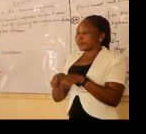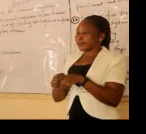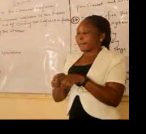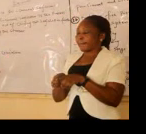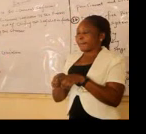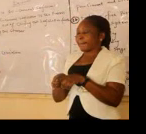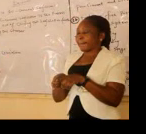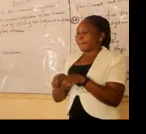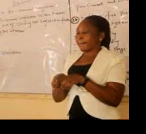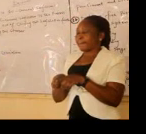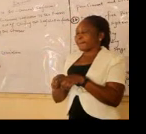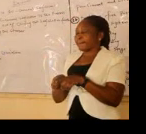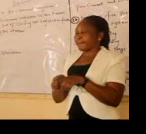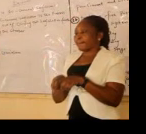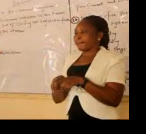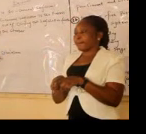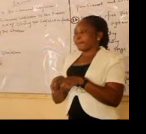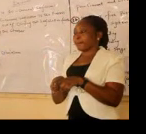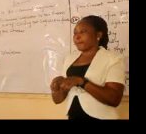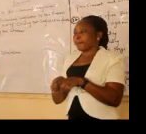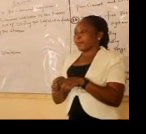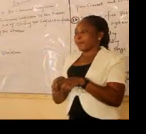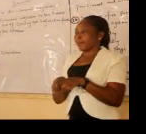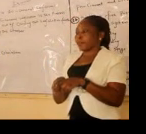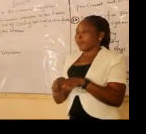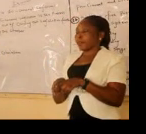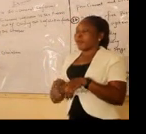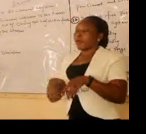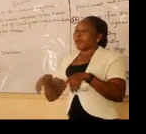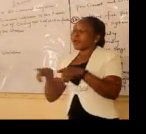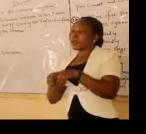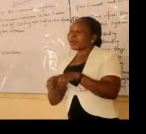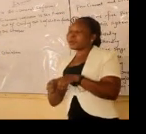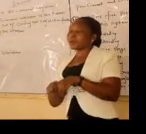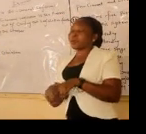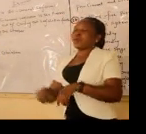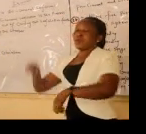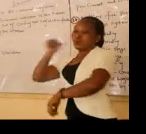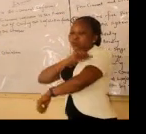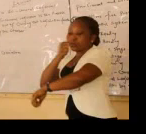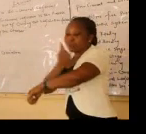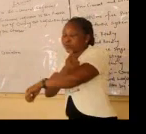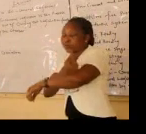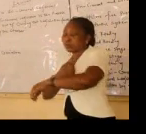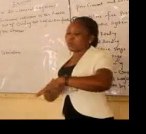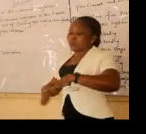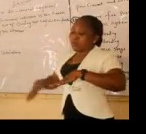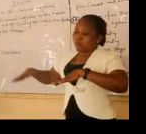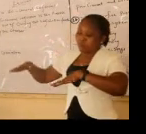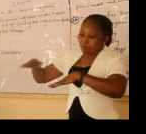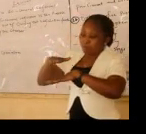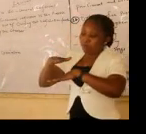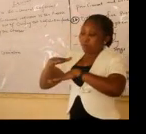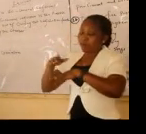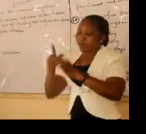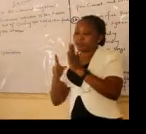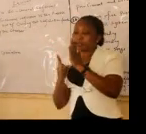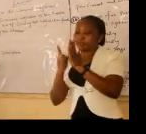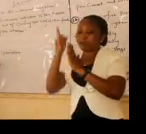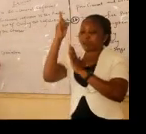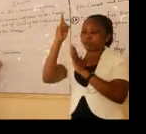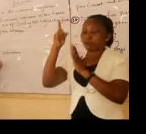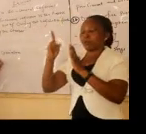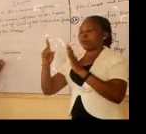culture over a less developed one. Let me write it on the board.